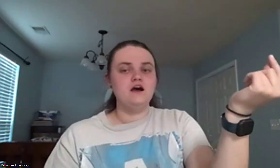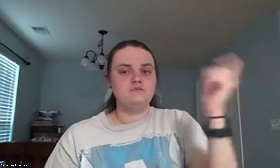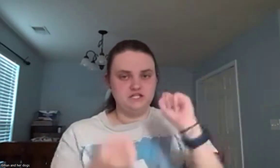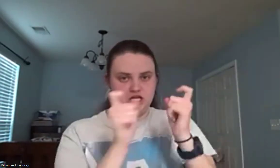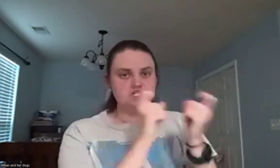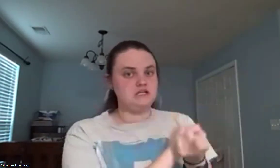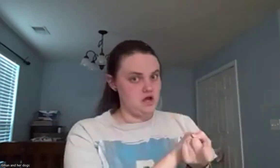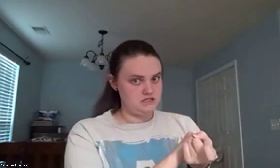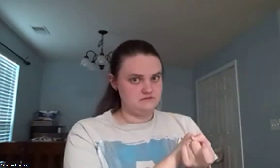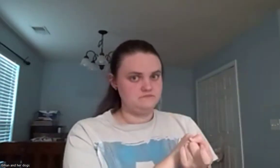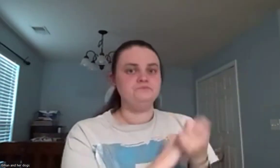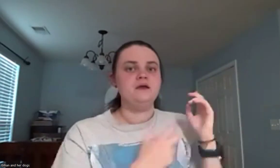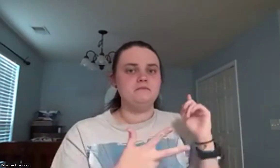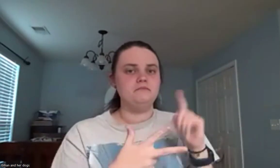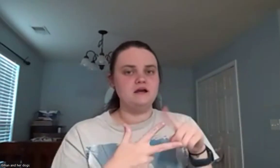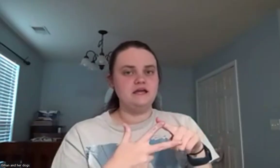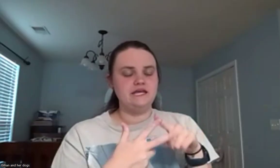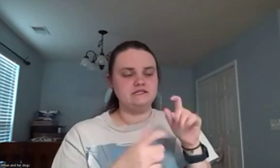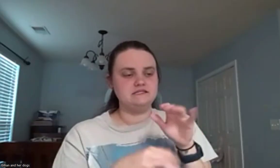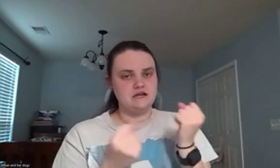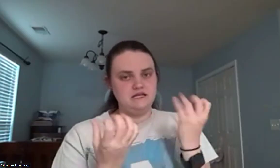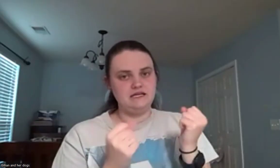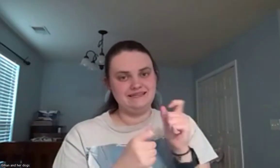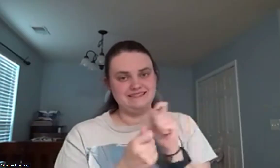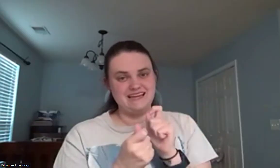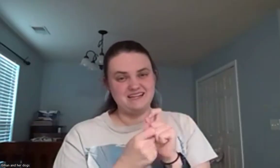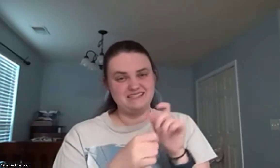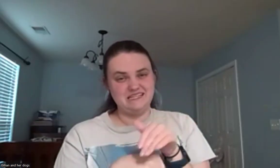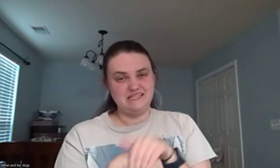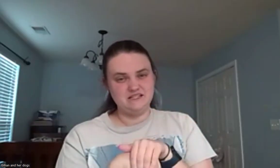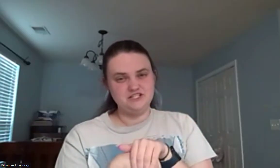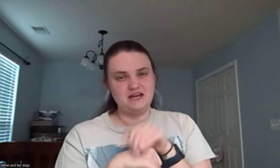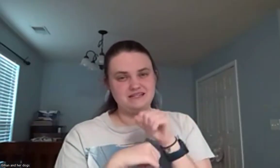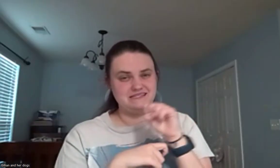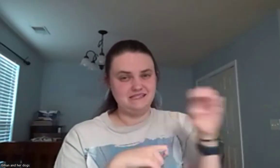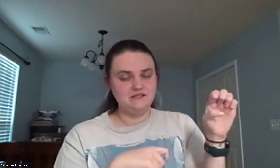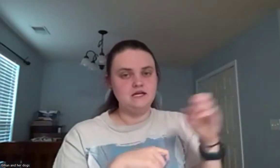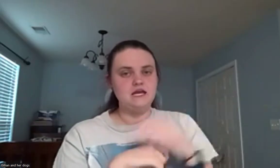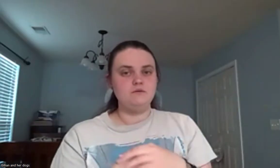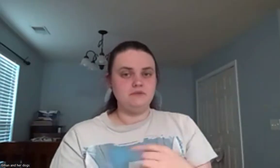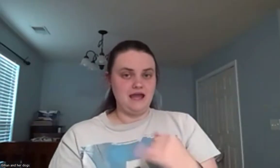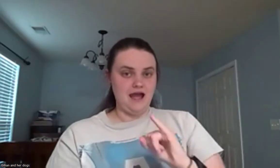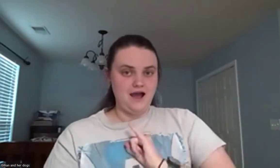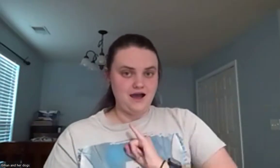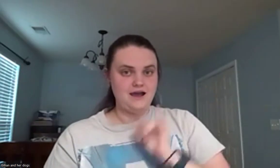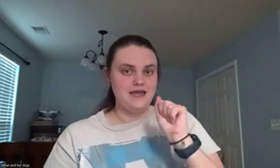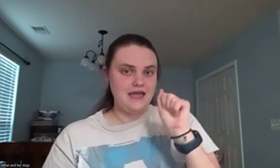It changes a lot. But in signing exact English, that C, it would be I